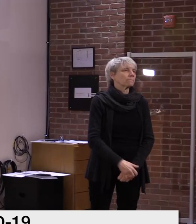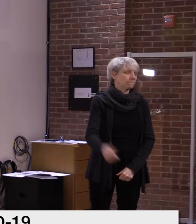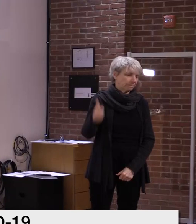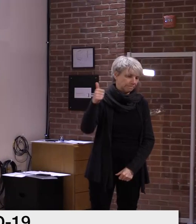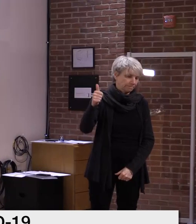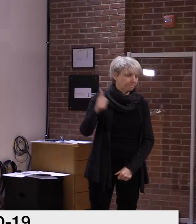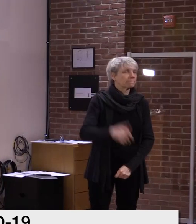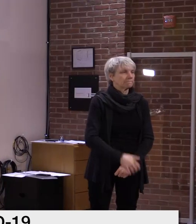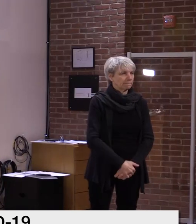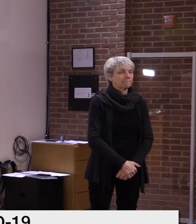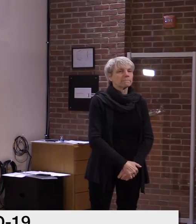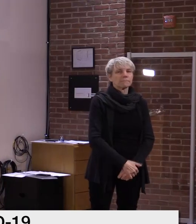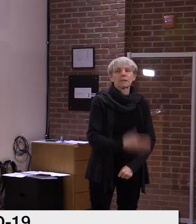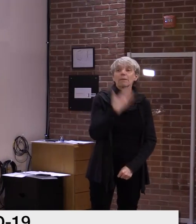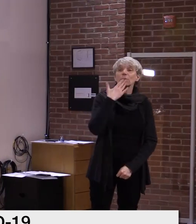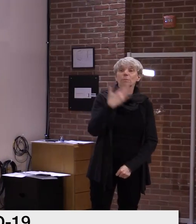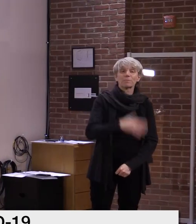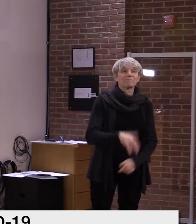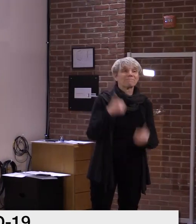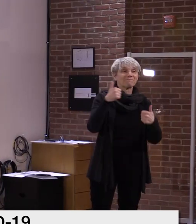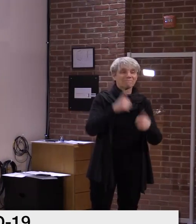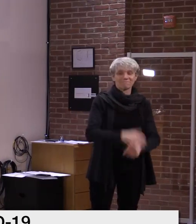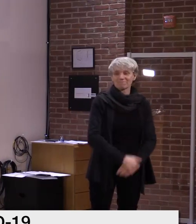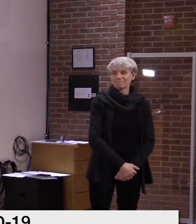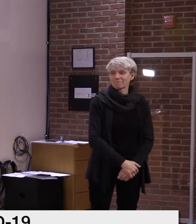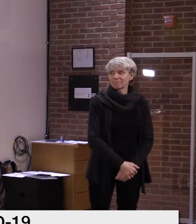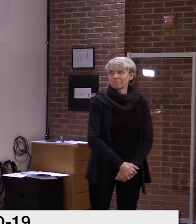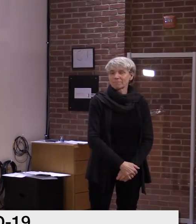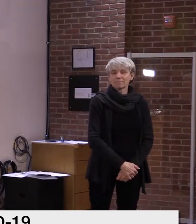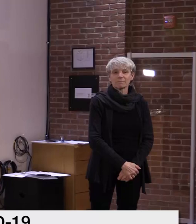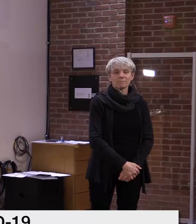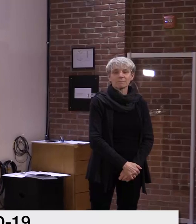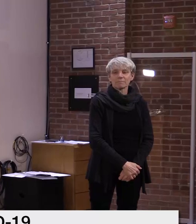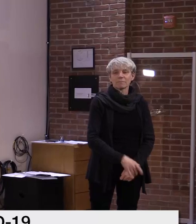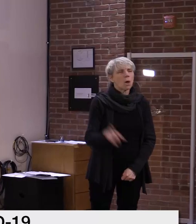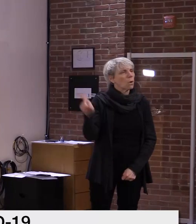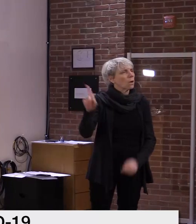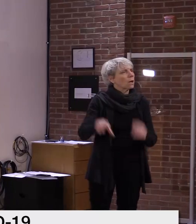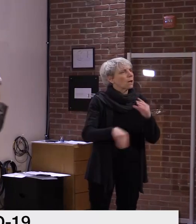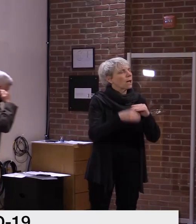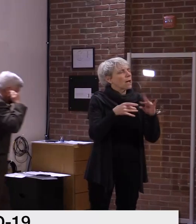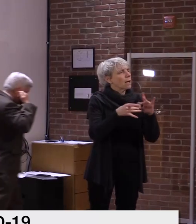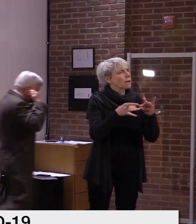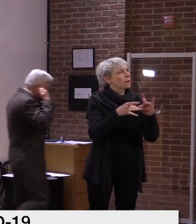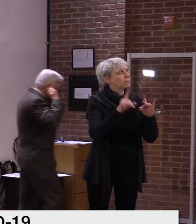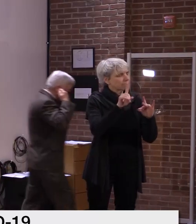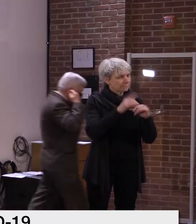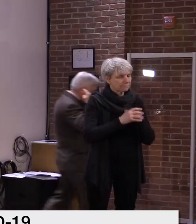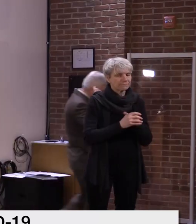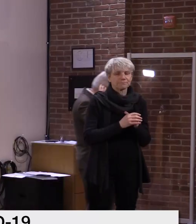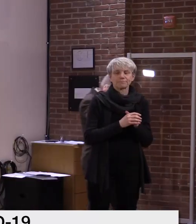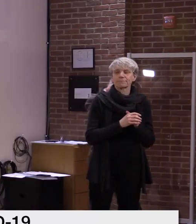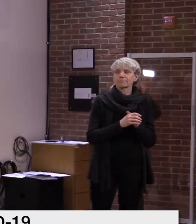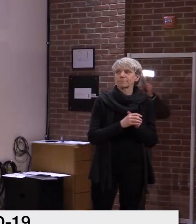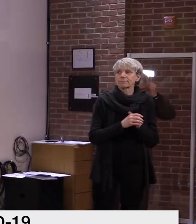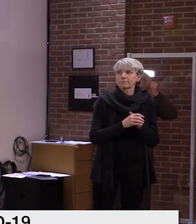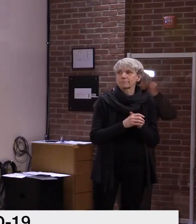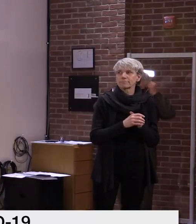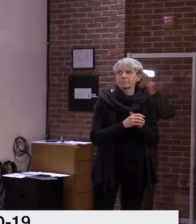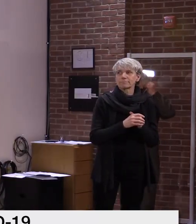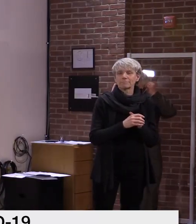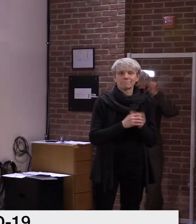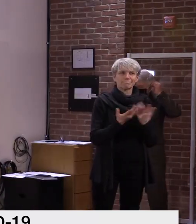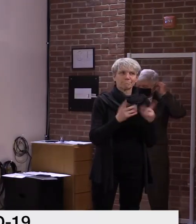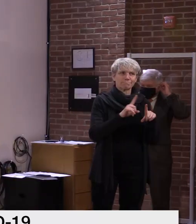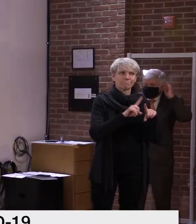Okay, much appreciated. Thanks very much. That's all I got. Tom, I might be able to add just a little bit to that. It really does depend